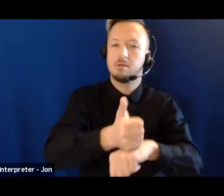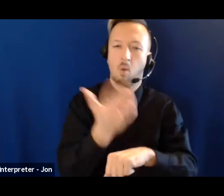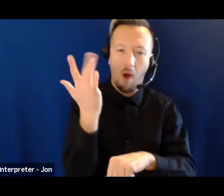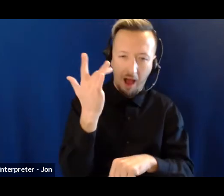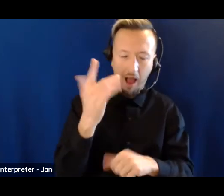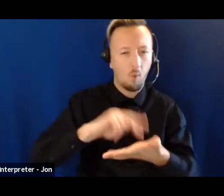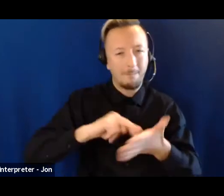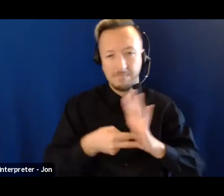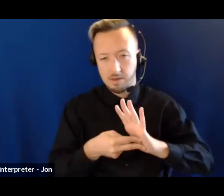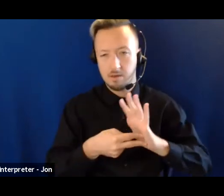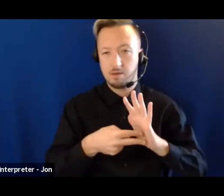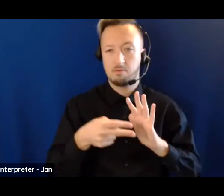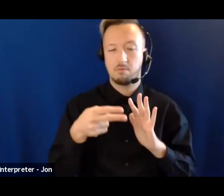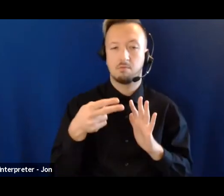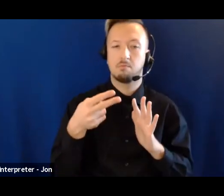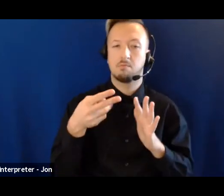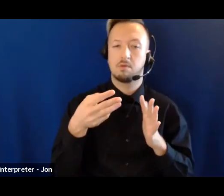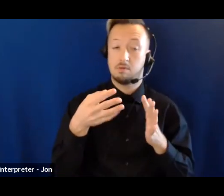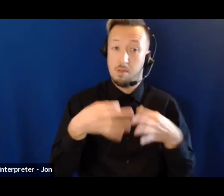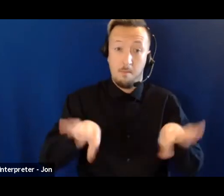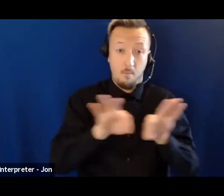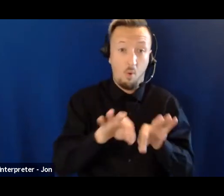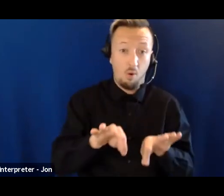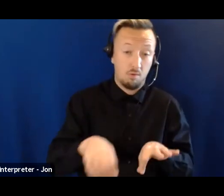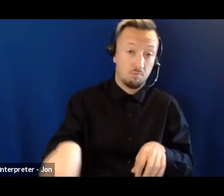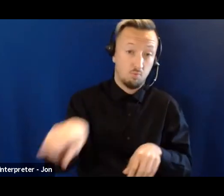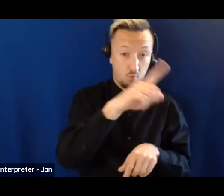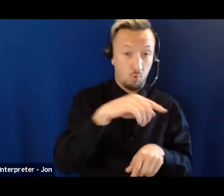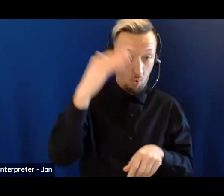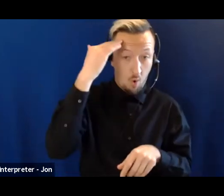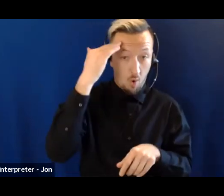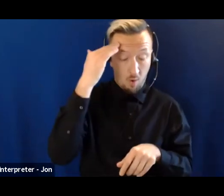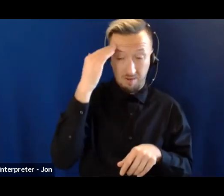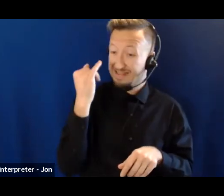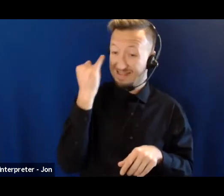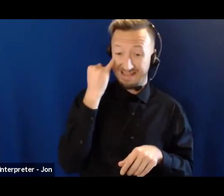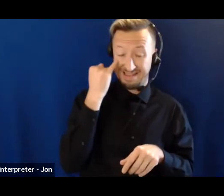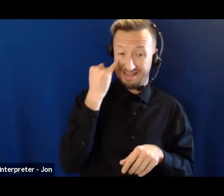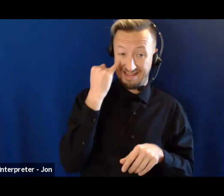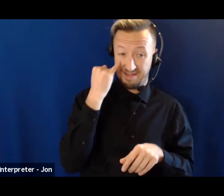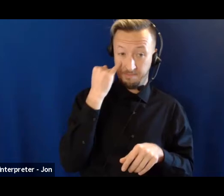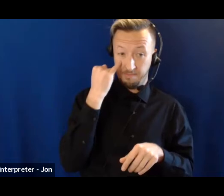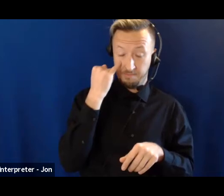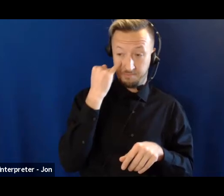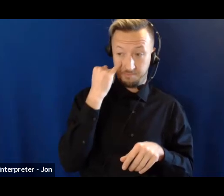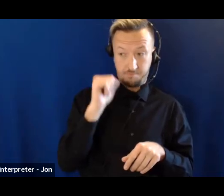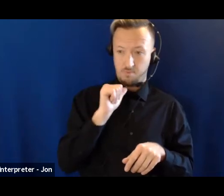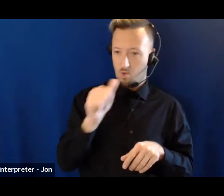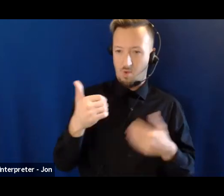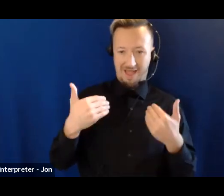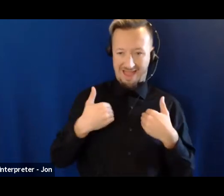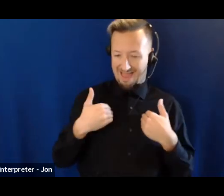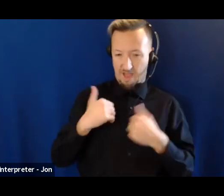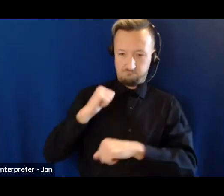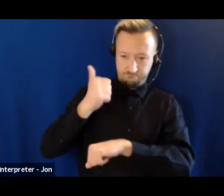it means. And it's important to know, because if you don't have a compliant or an established SILC,